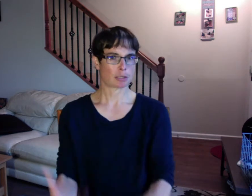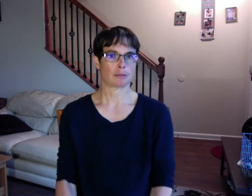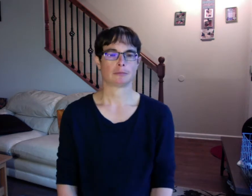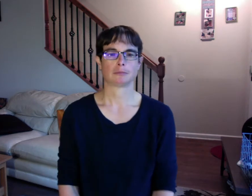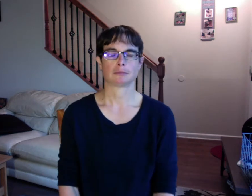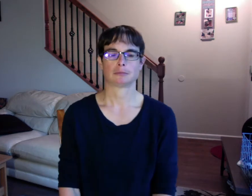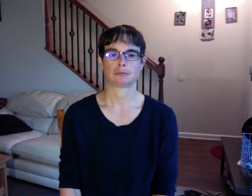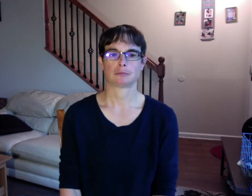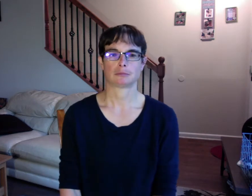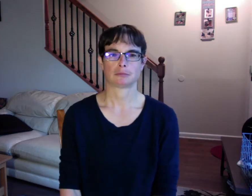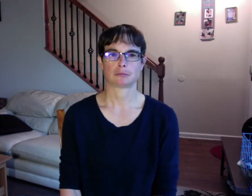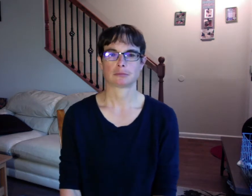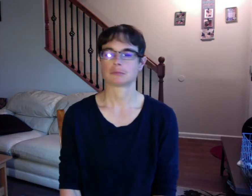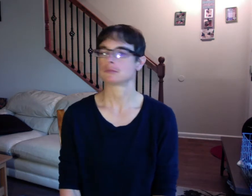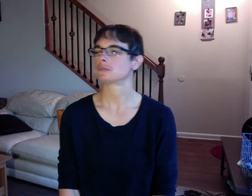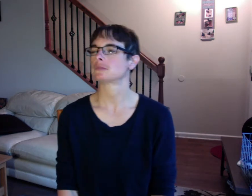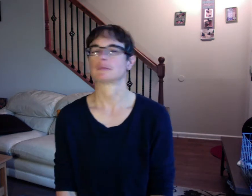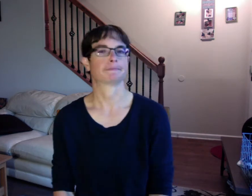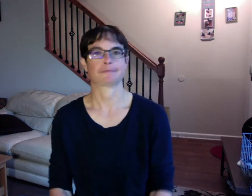Is that a perfect square?